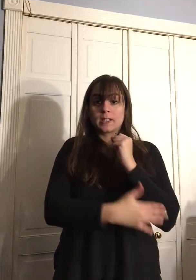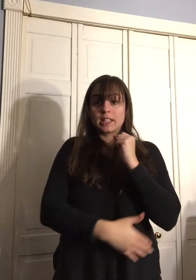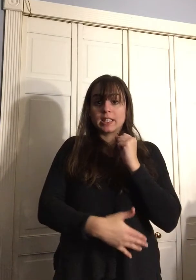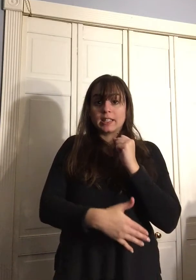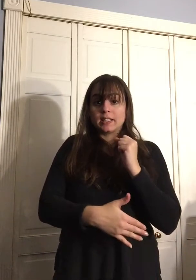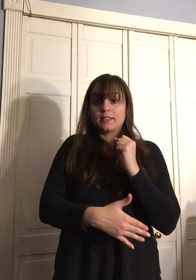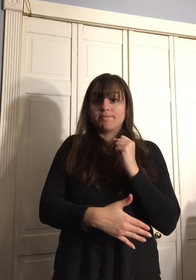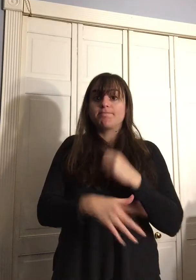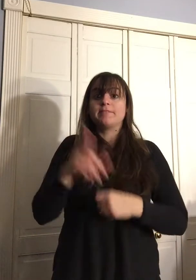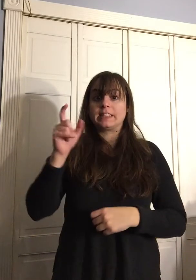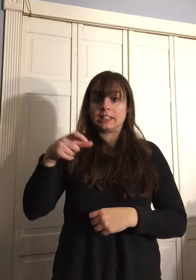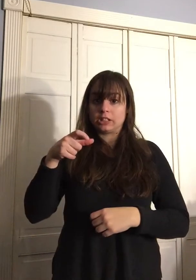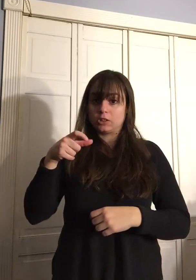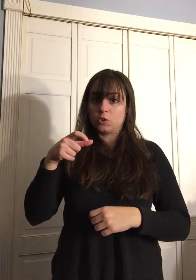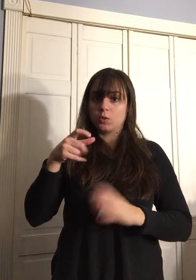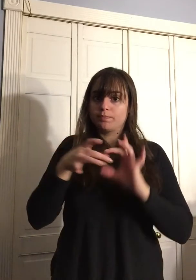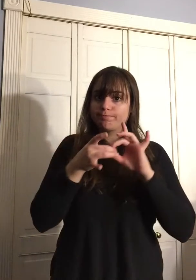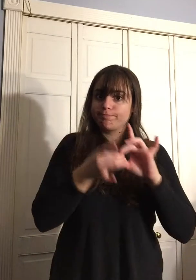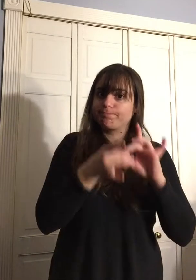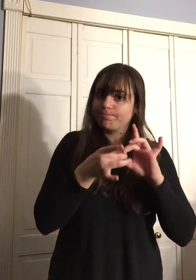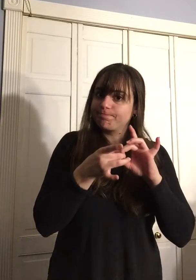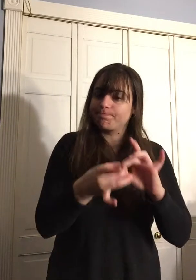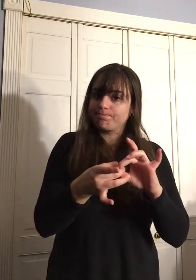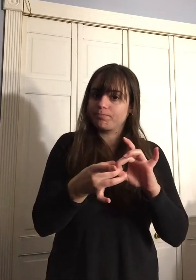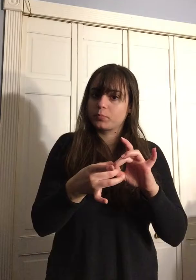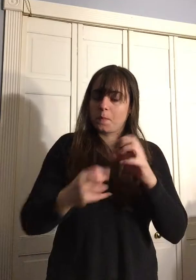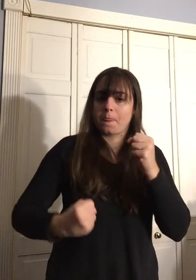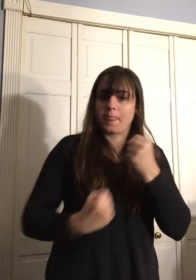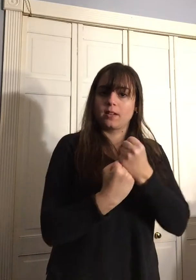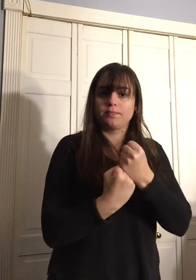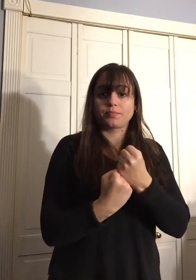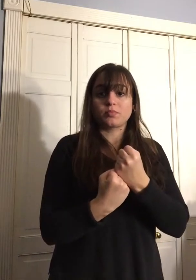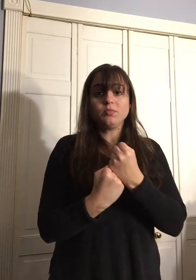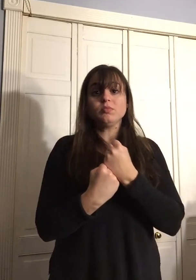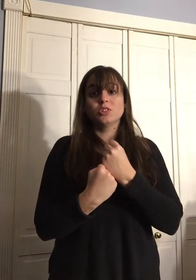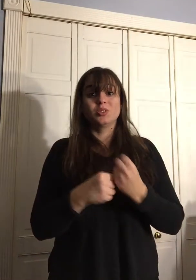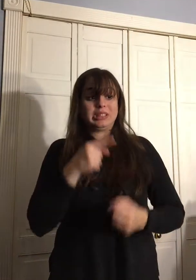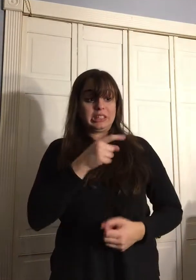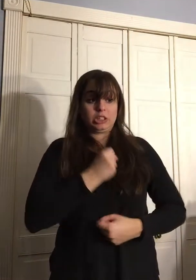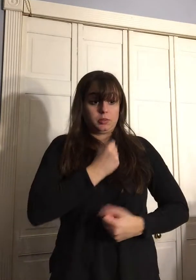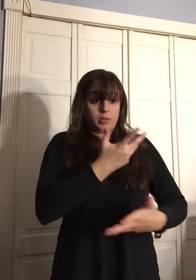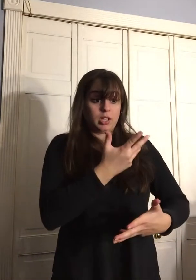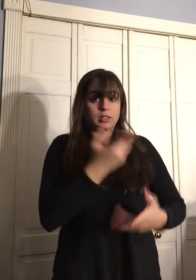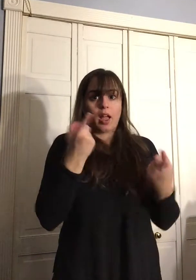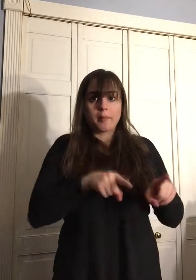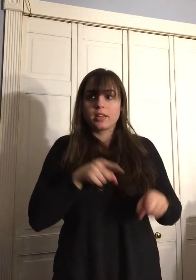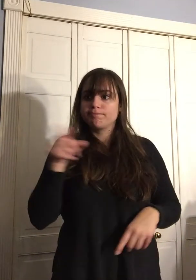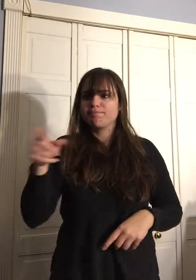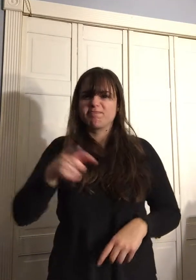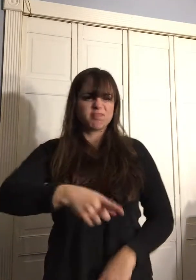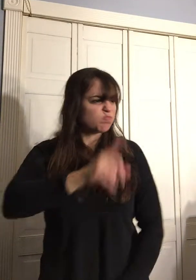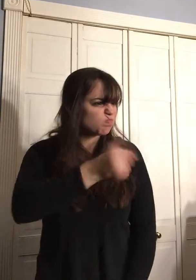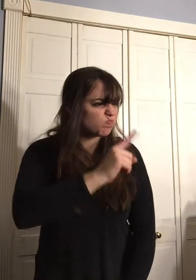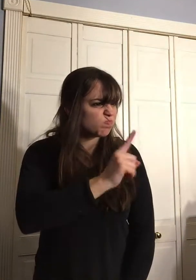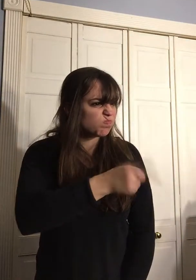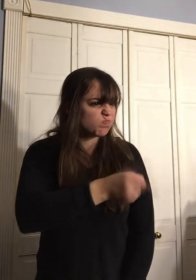scolded for degrading her own country's produced TV show. Guard B had more of a free